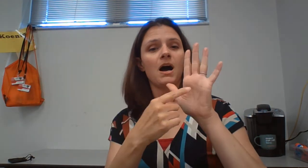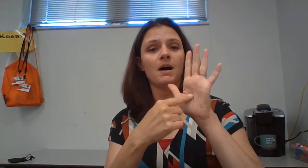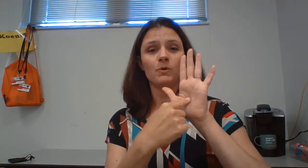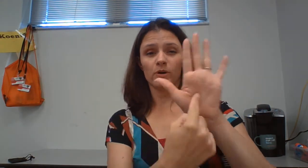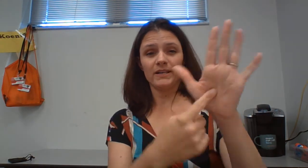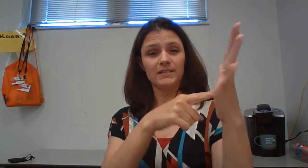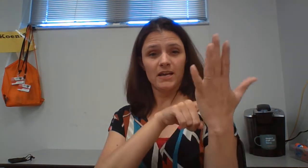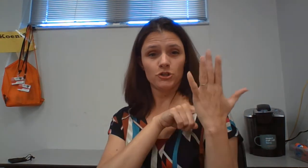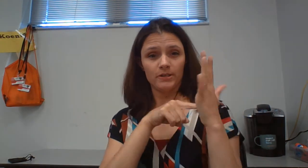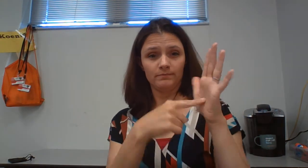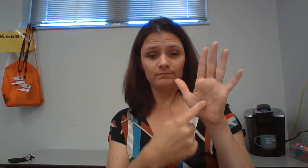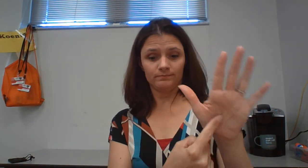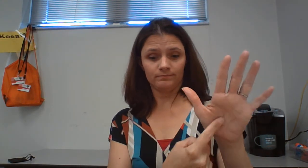palm orientation,